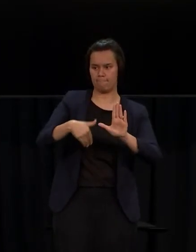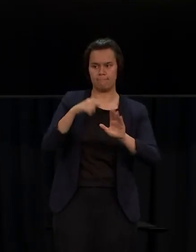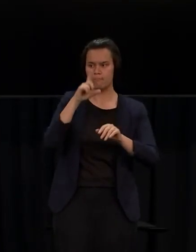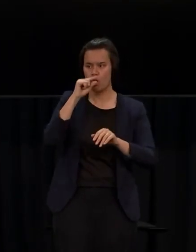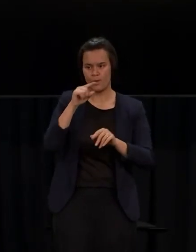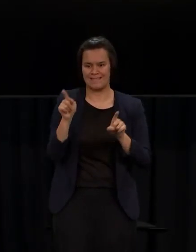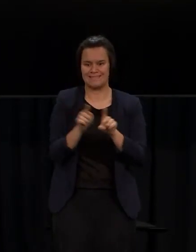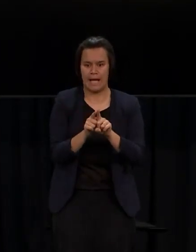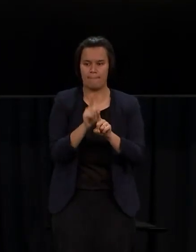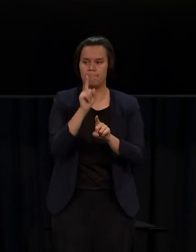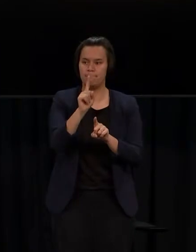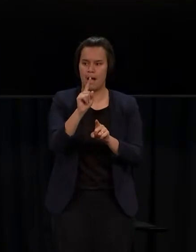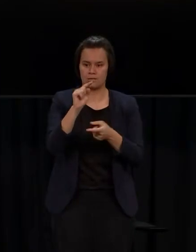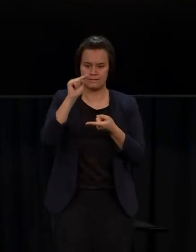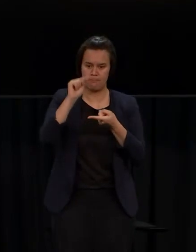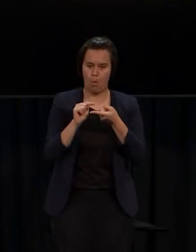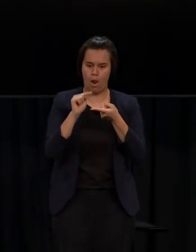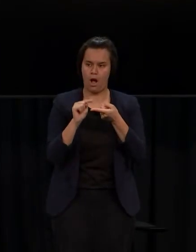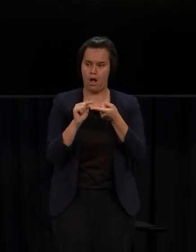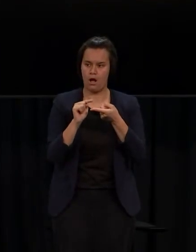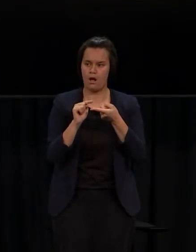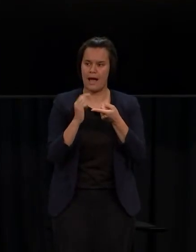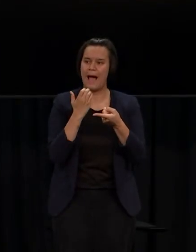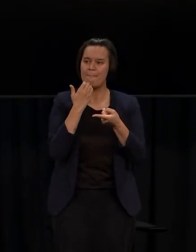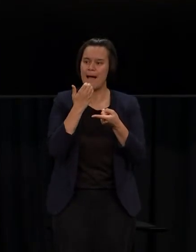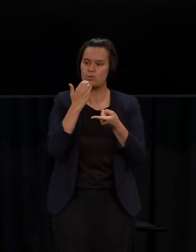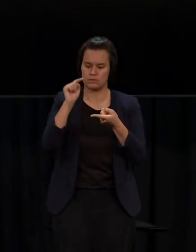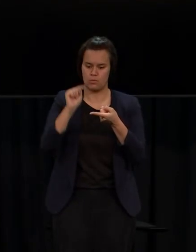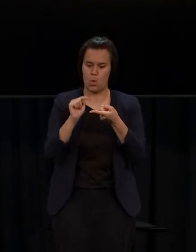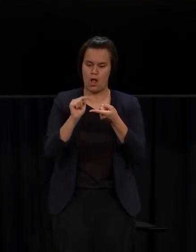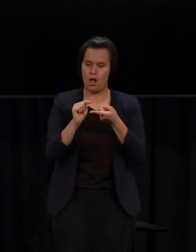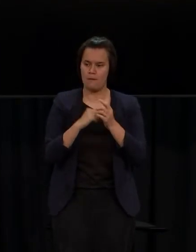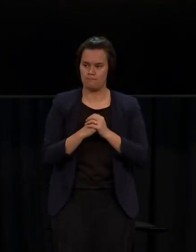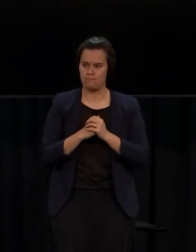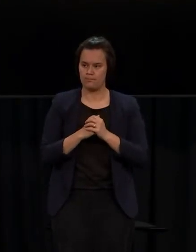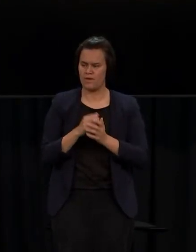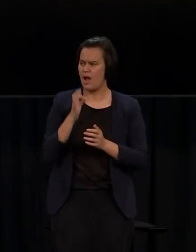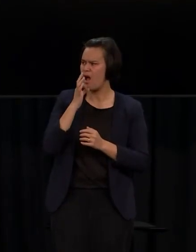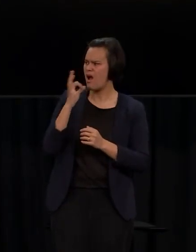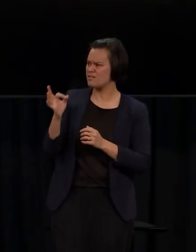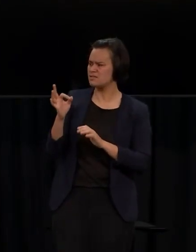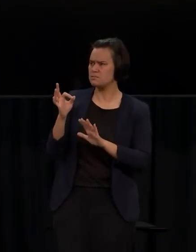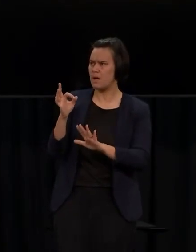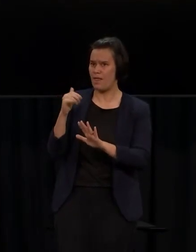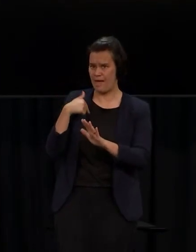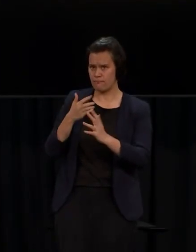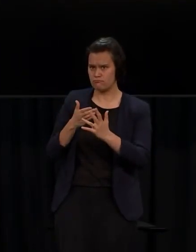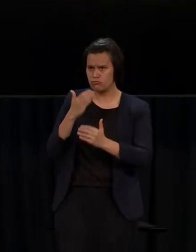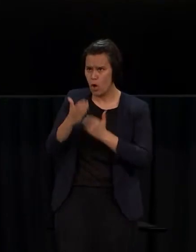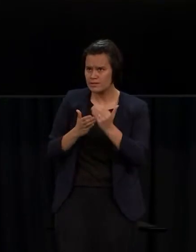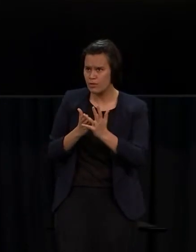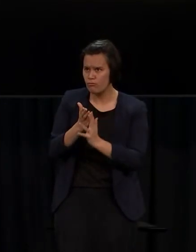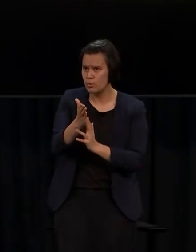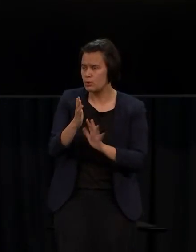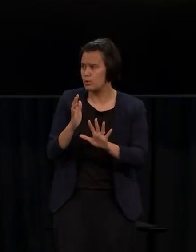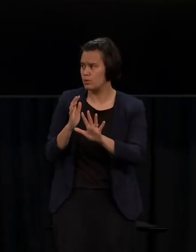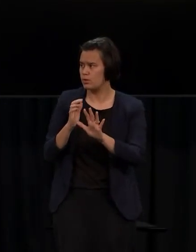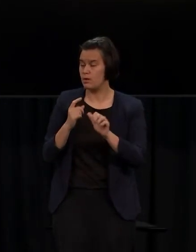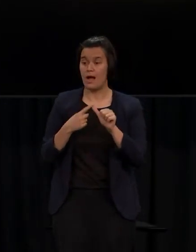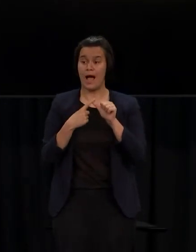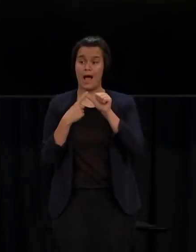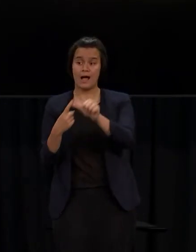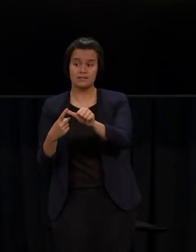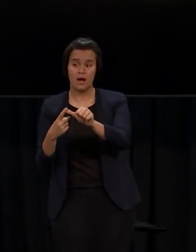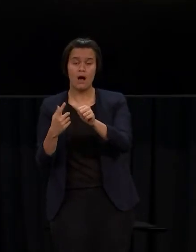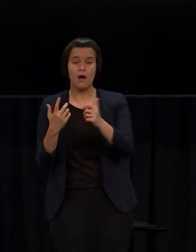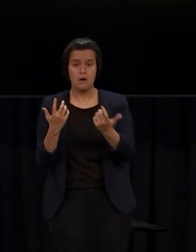MedSafe receives that data. We'll need to get a paediatric vaccine as opposed to just using a smaller dose of the vaccine that we have now in New Zealand? Whilst there